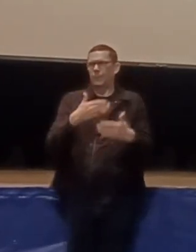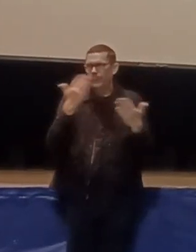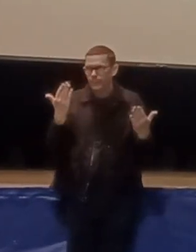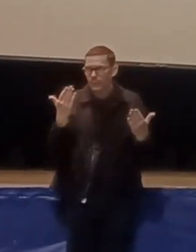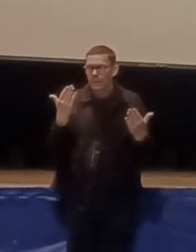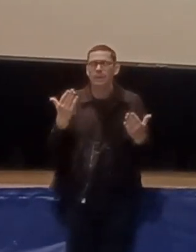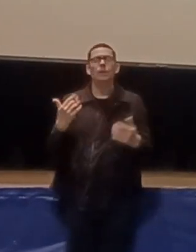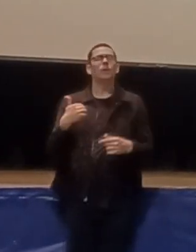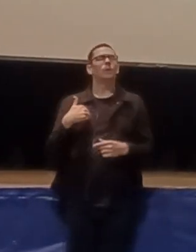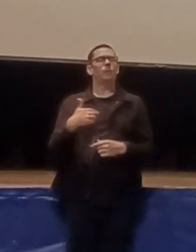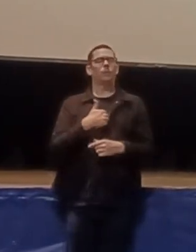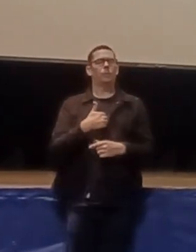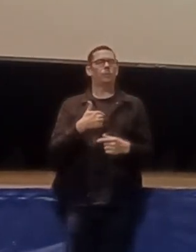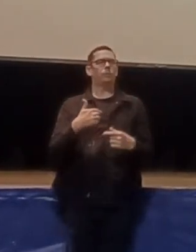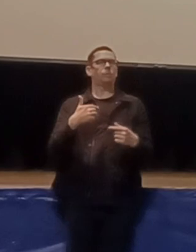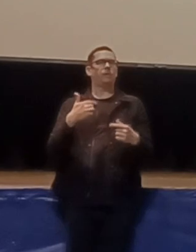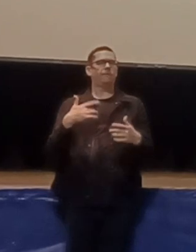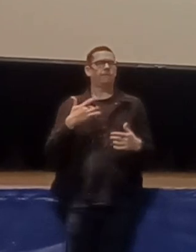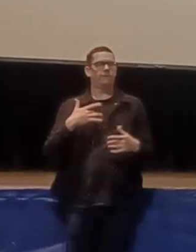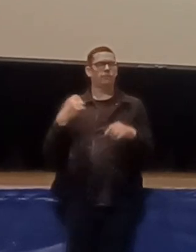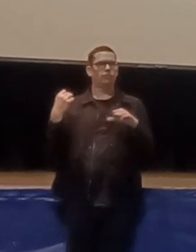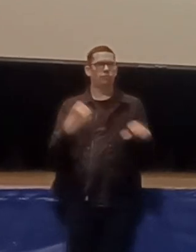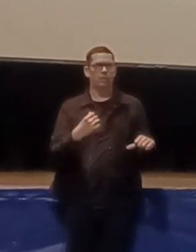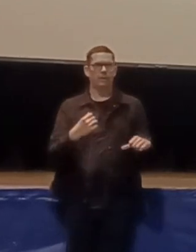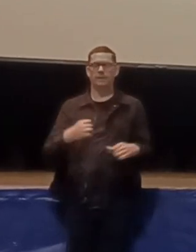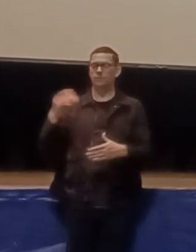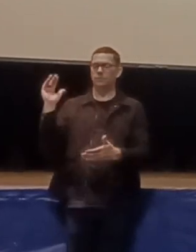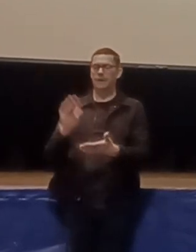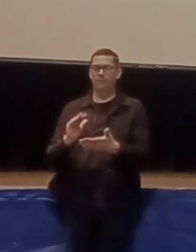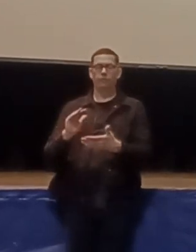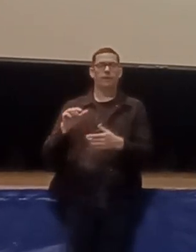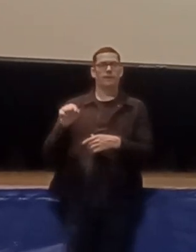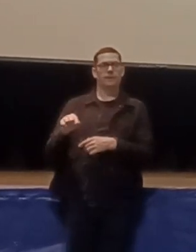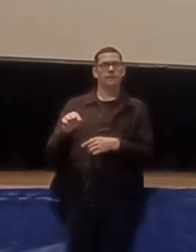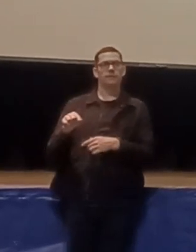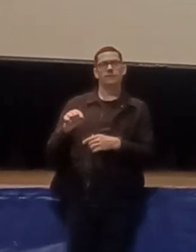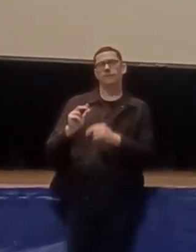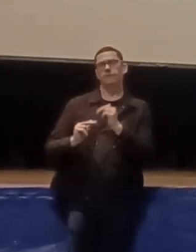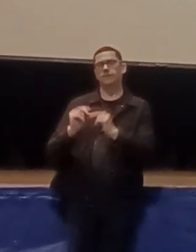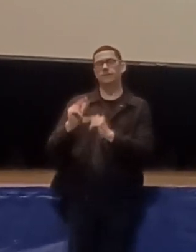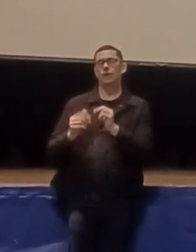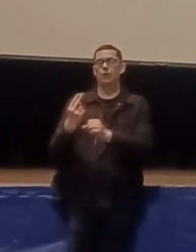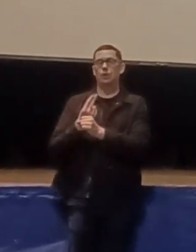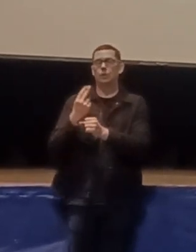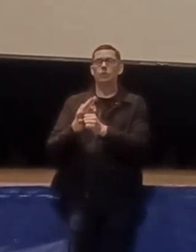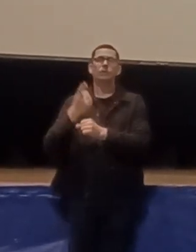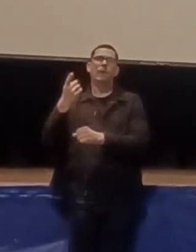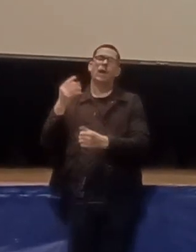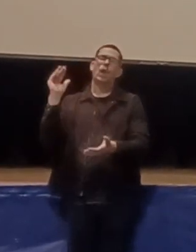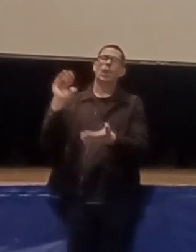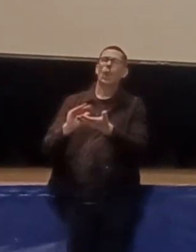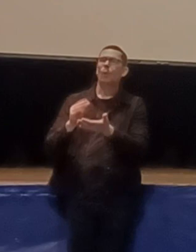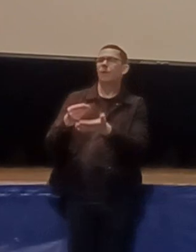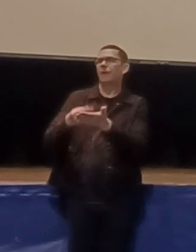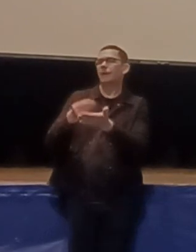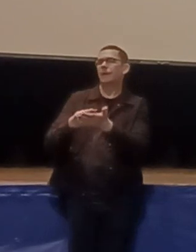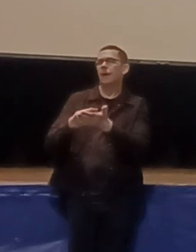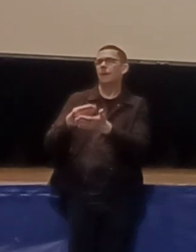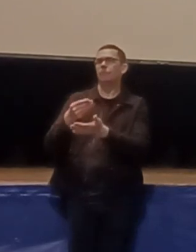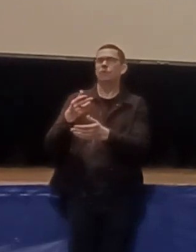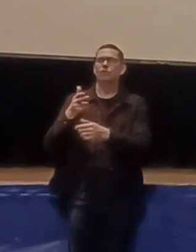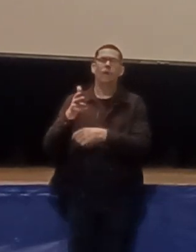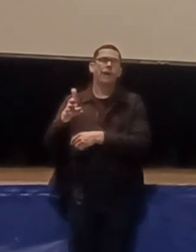strongly that asking T to downgrade the public facility that supports bus service disproportionately used by lower-income riders and riders of color is not appropriate when